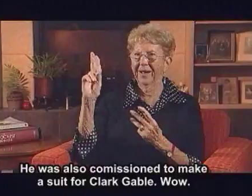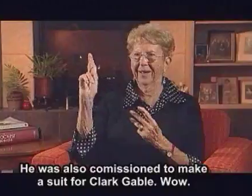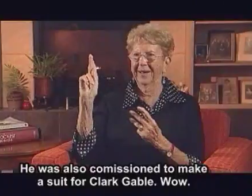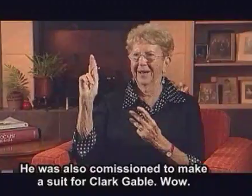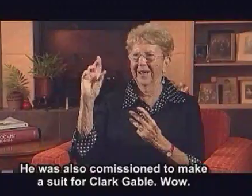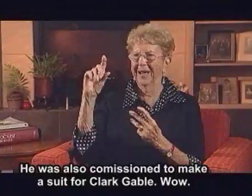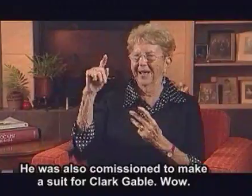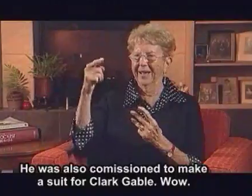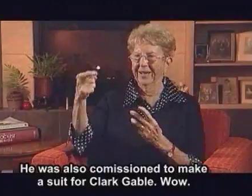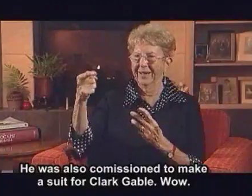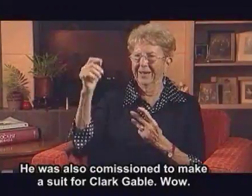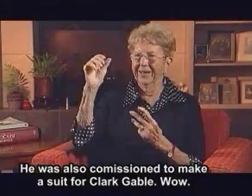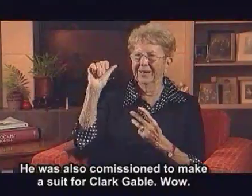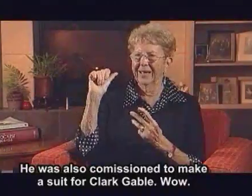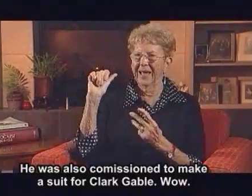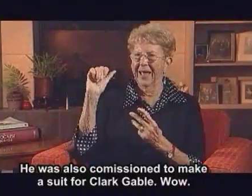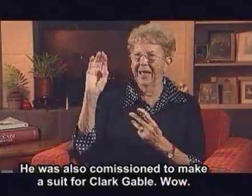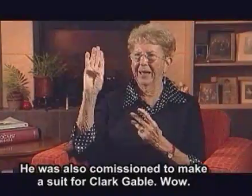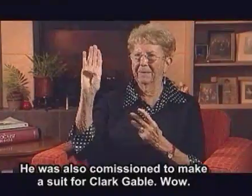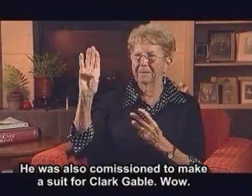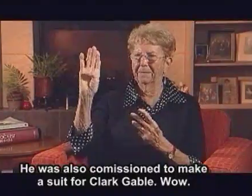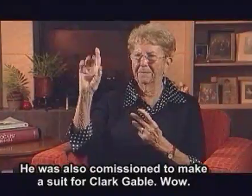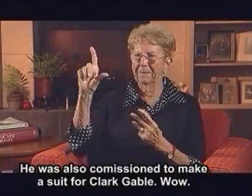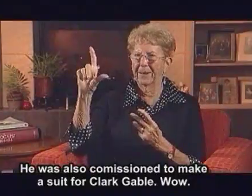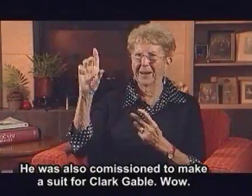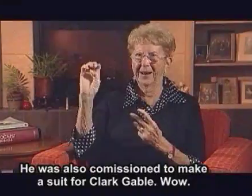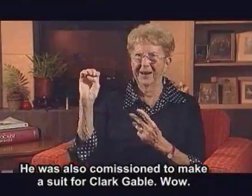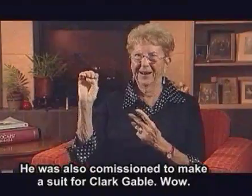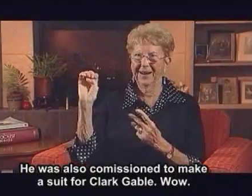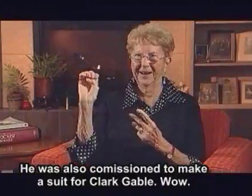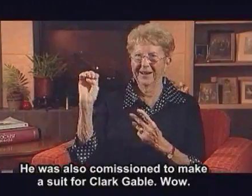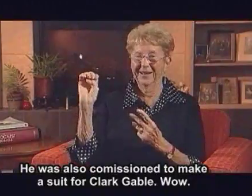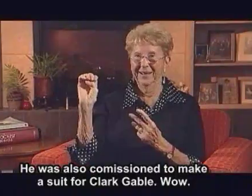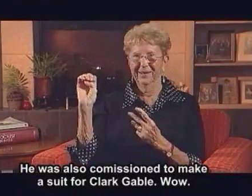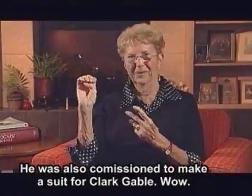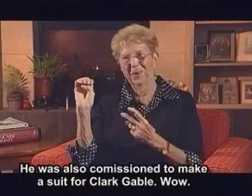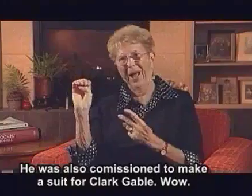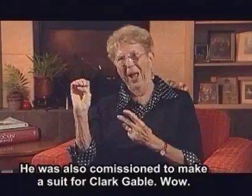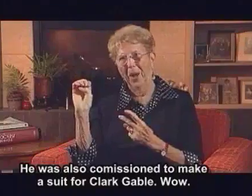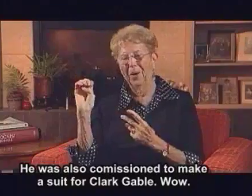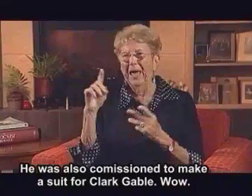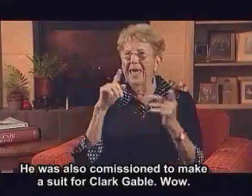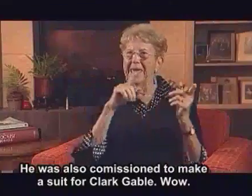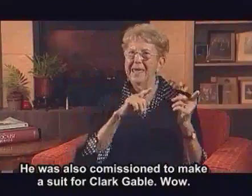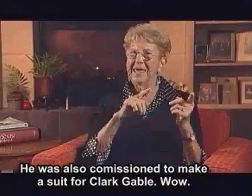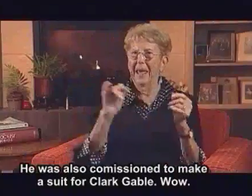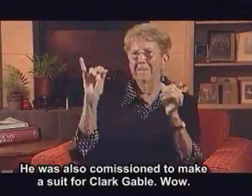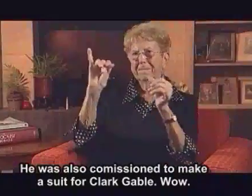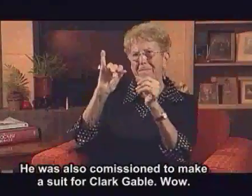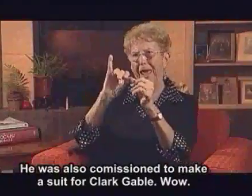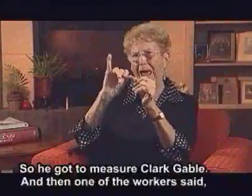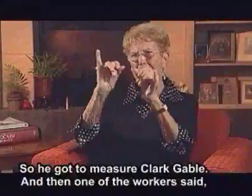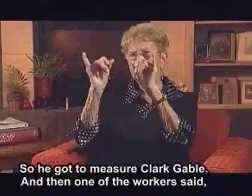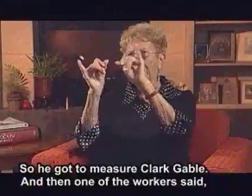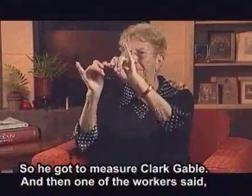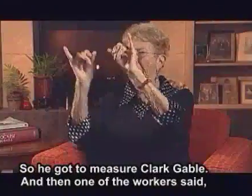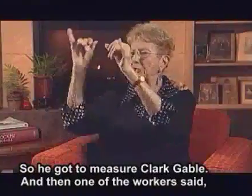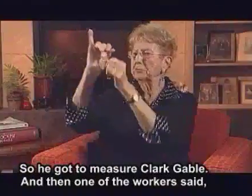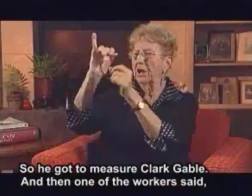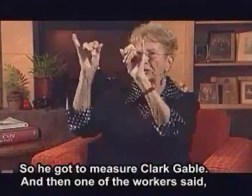He was also commissioned to make a suit for Clark Gable. Wow. So he